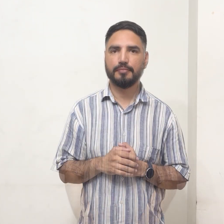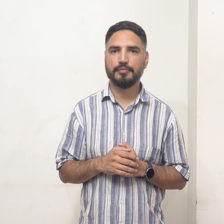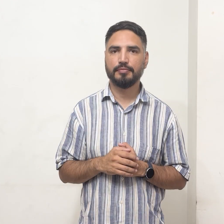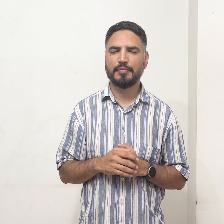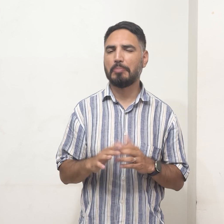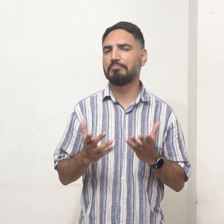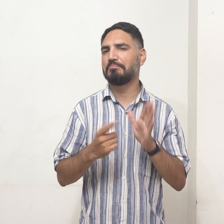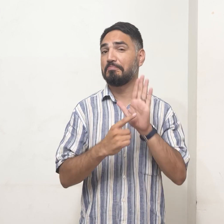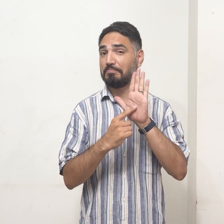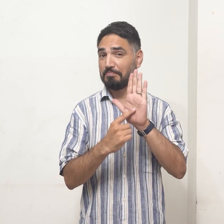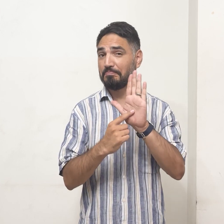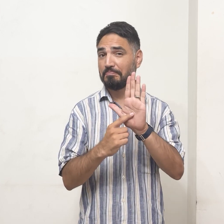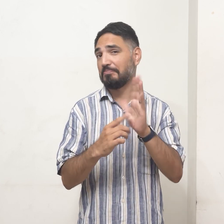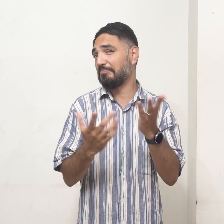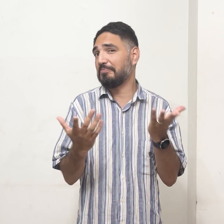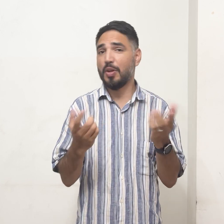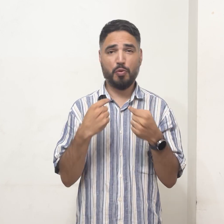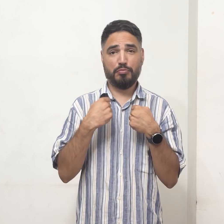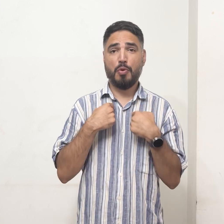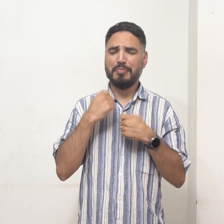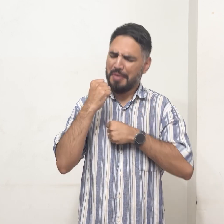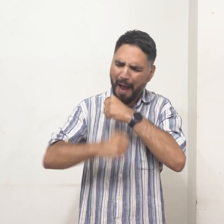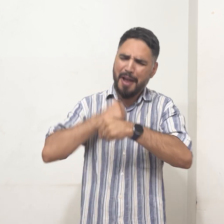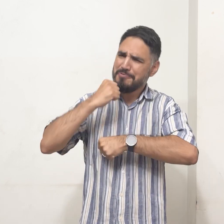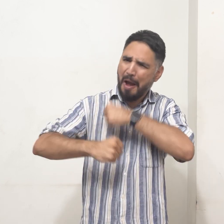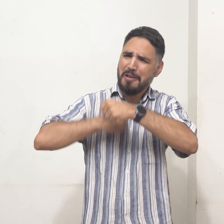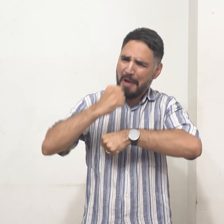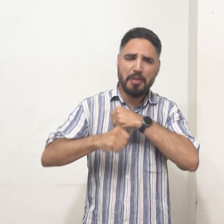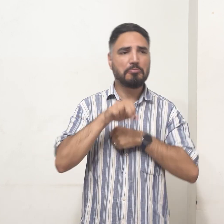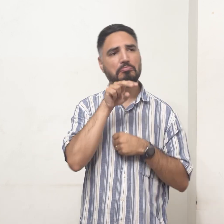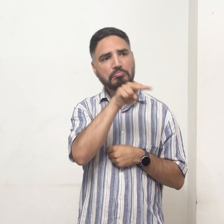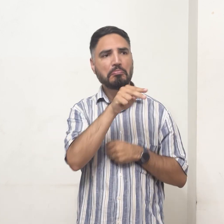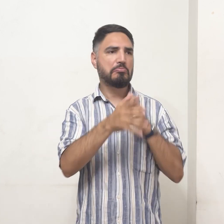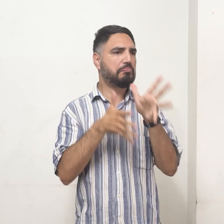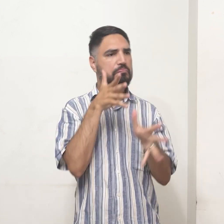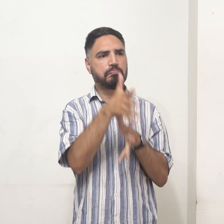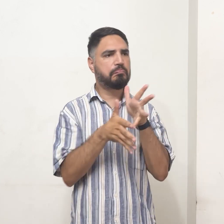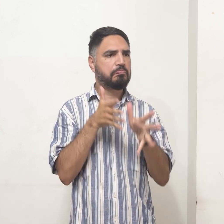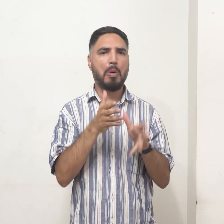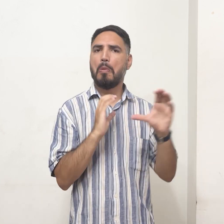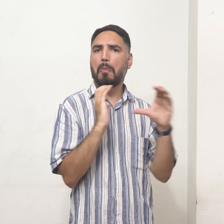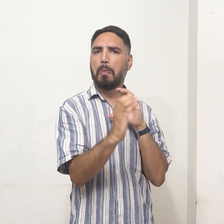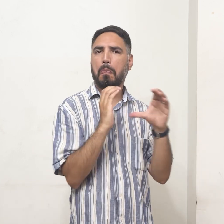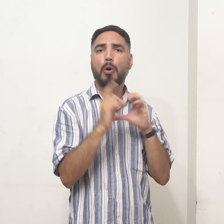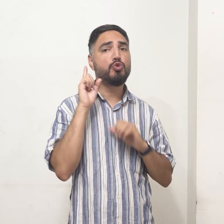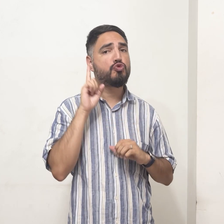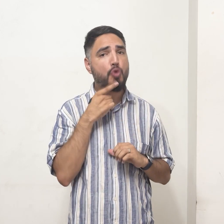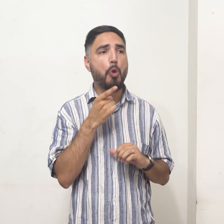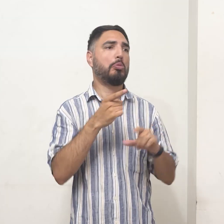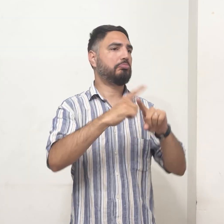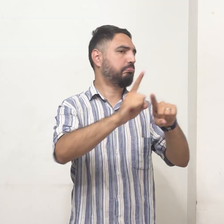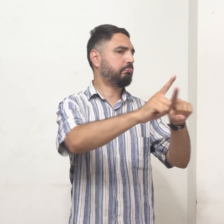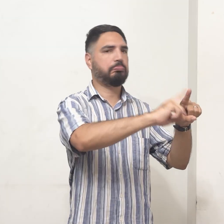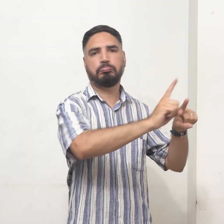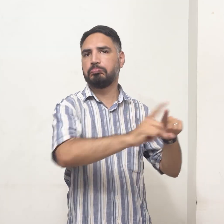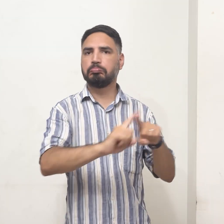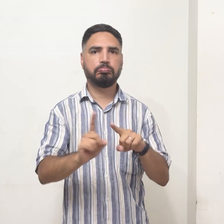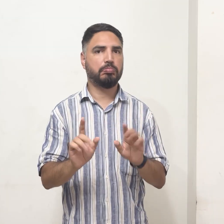Well, for example, I've spent many years watching sign language and communicating with deaf people from different places.